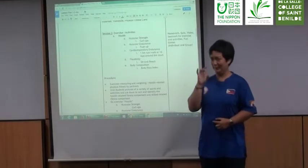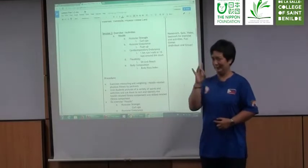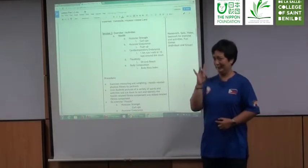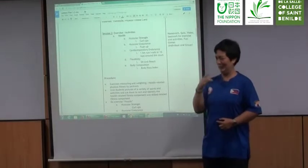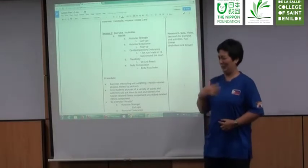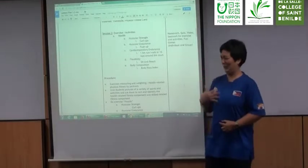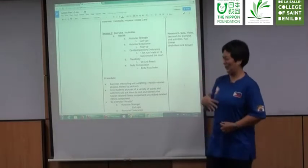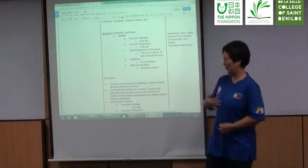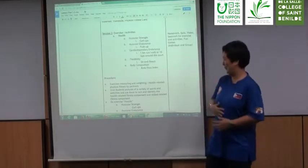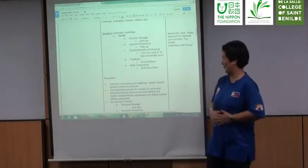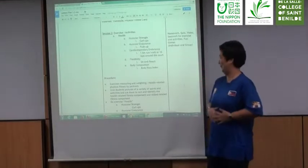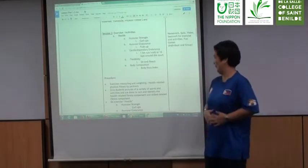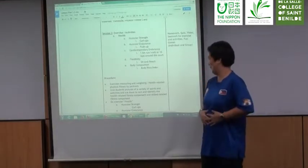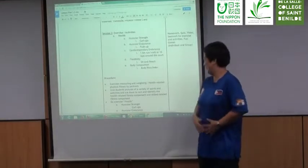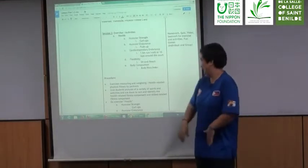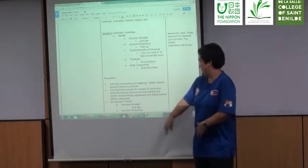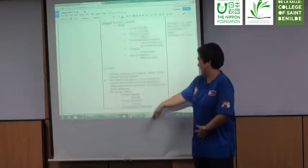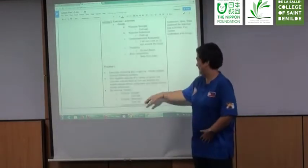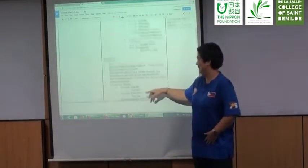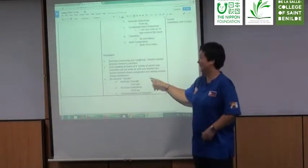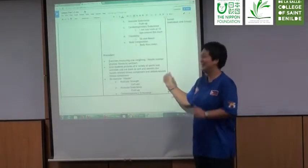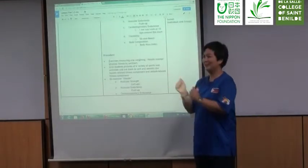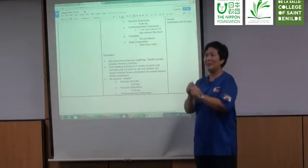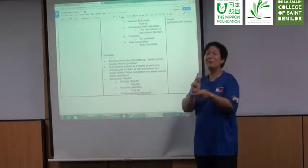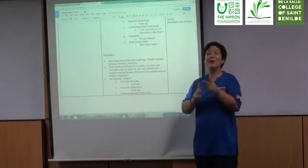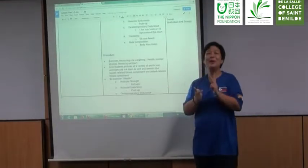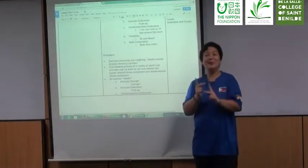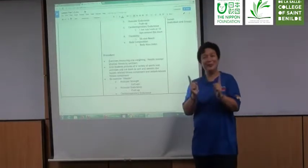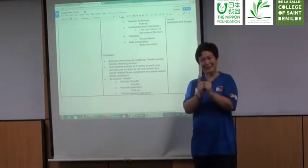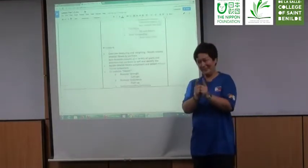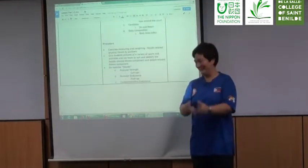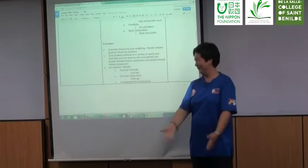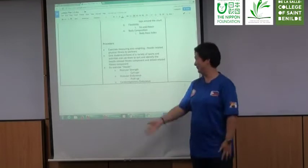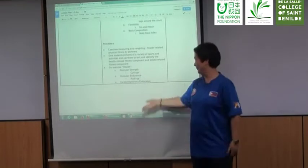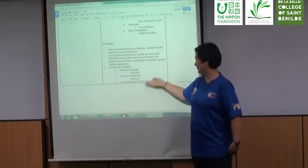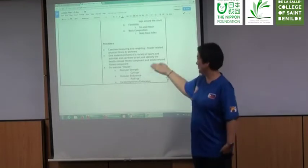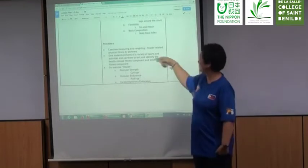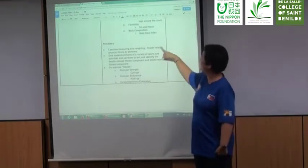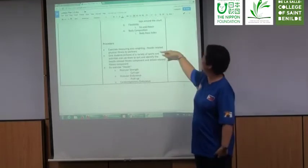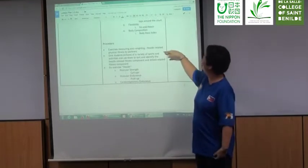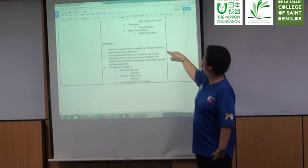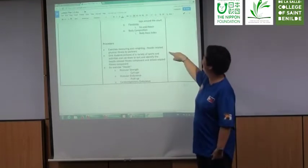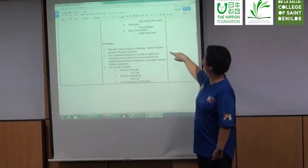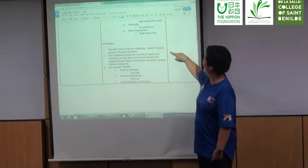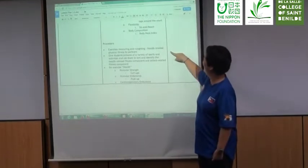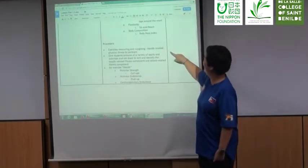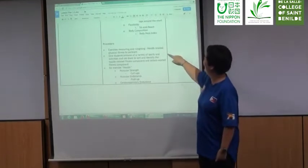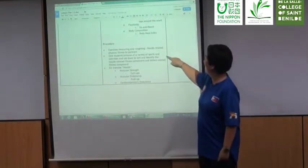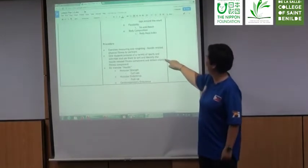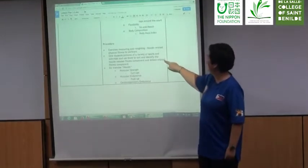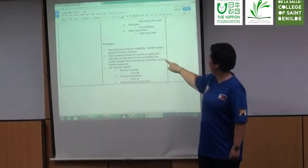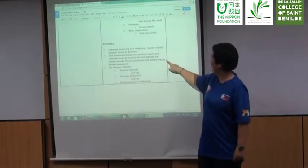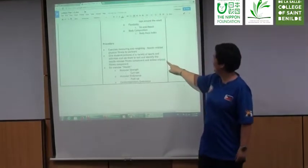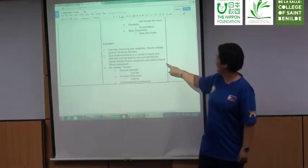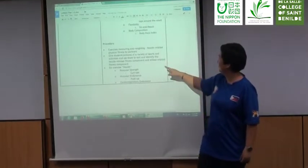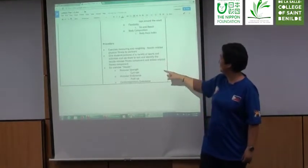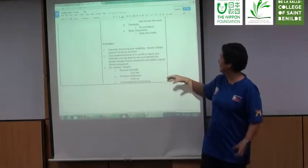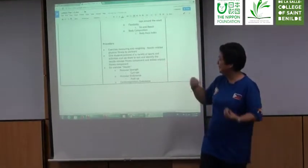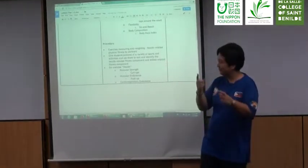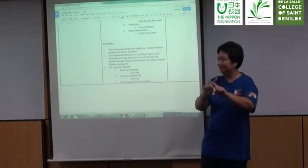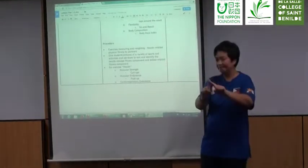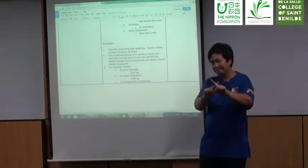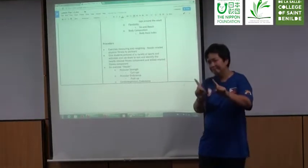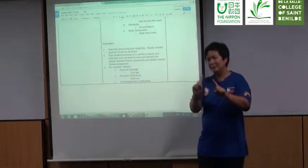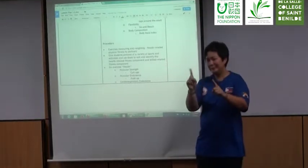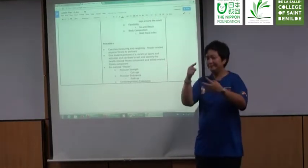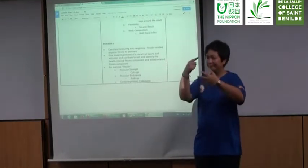We'll also do a scale weigh-in for the students. I don't know, might be a great